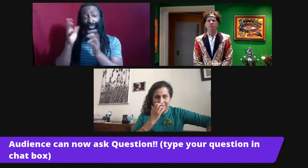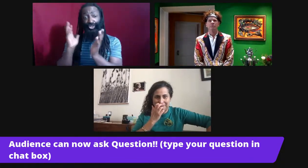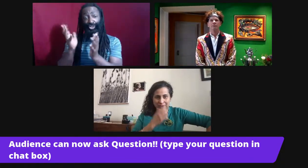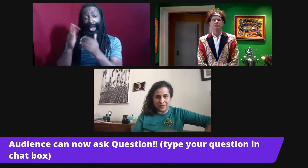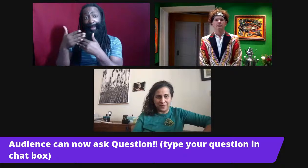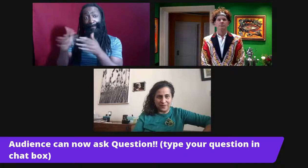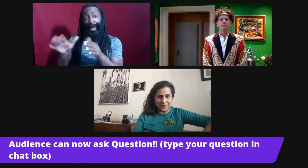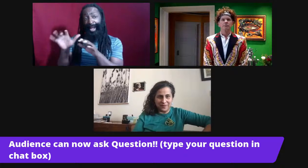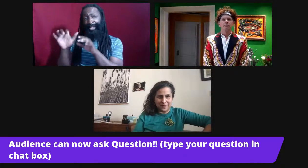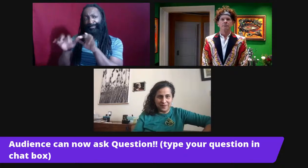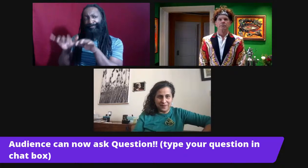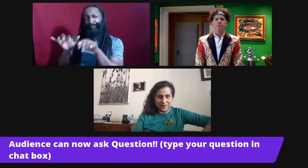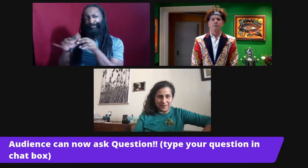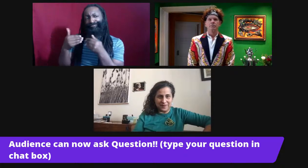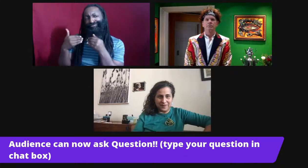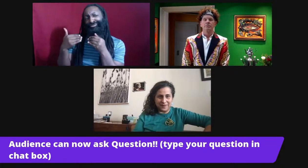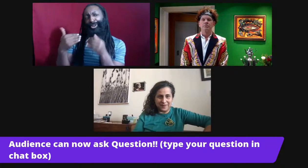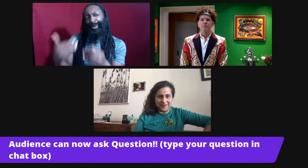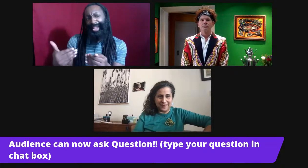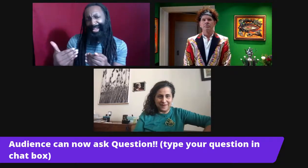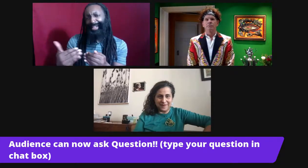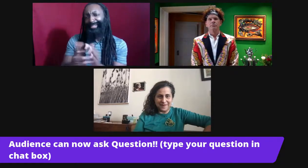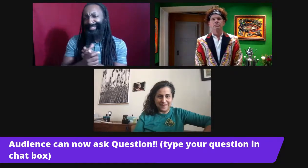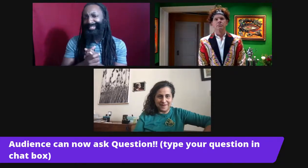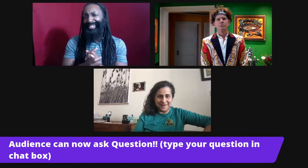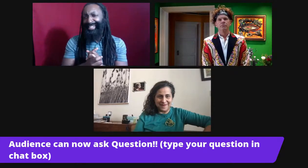submit your questions in the chat box.